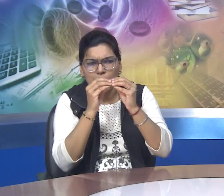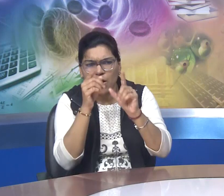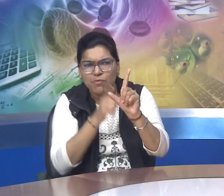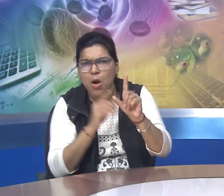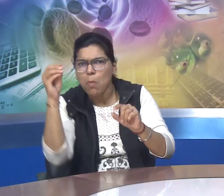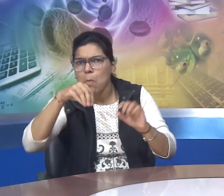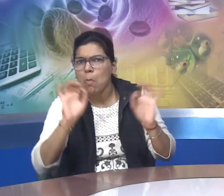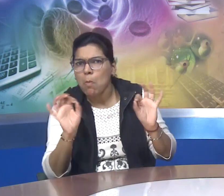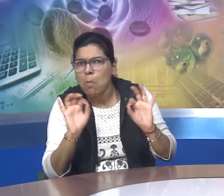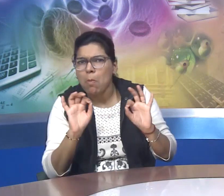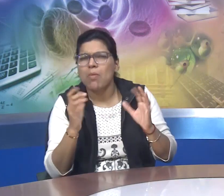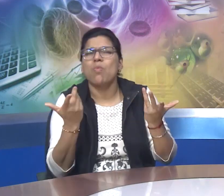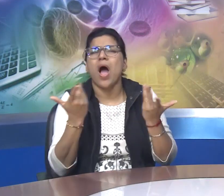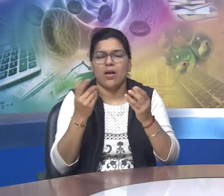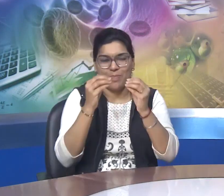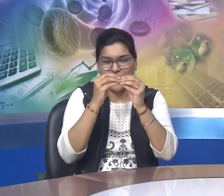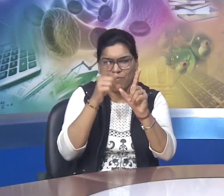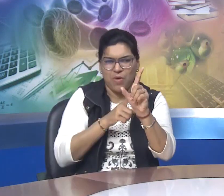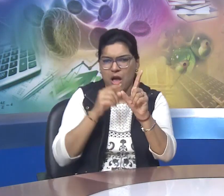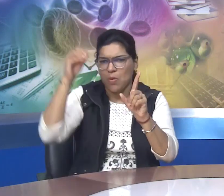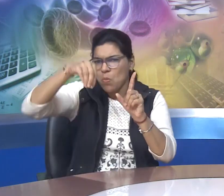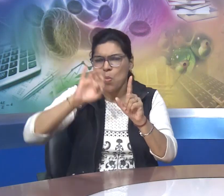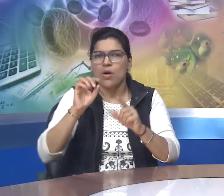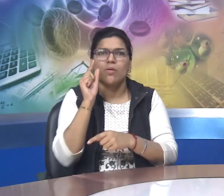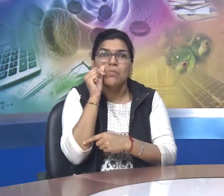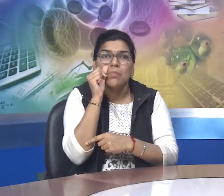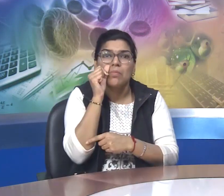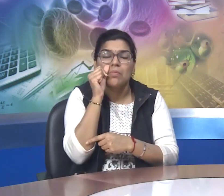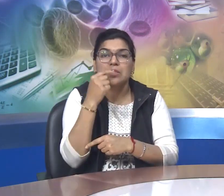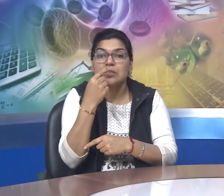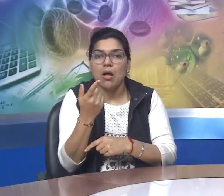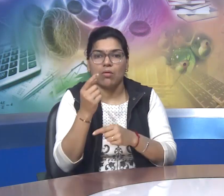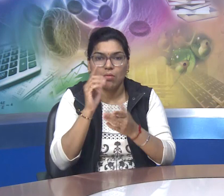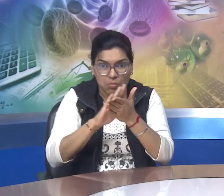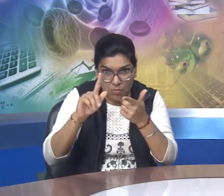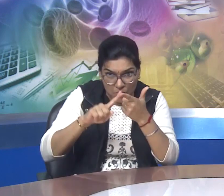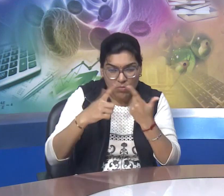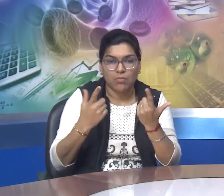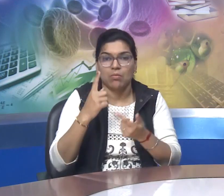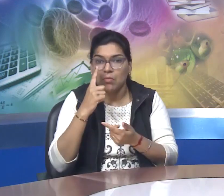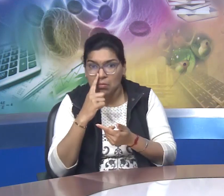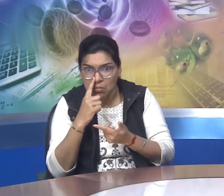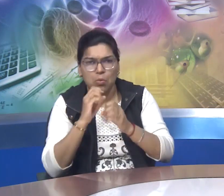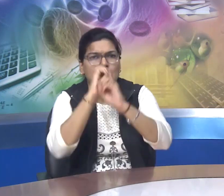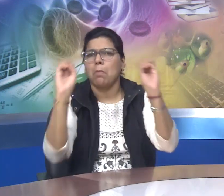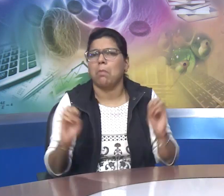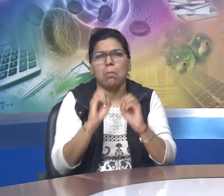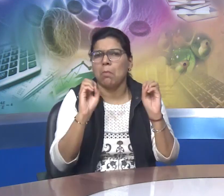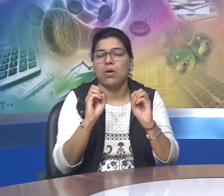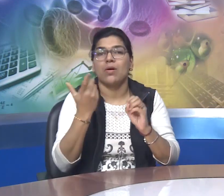cleaned. As you can see, by was not in that sentence. First, you will